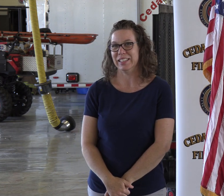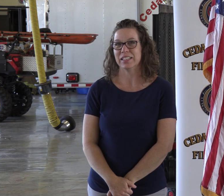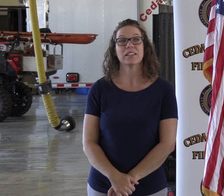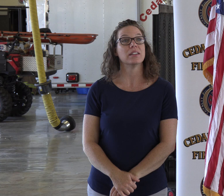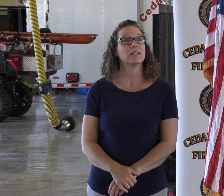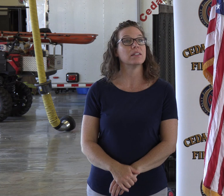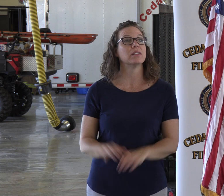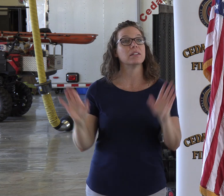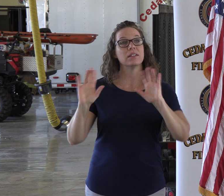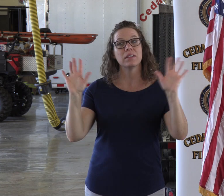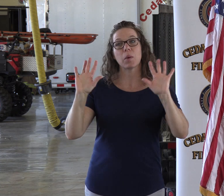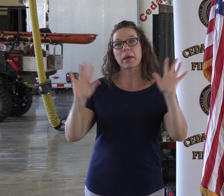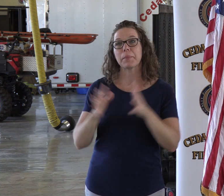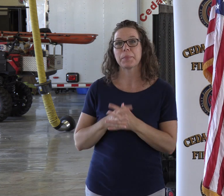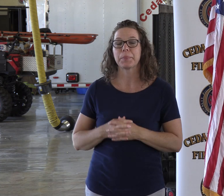Okay.